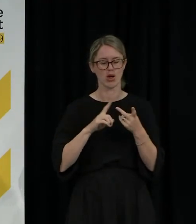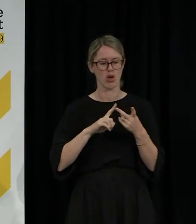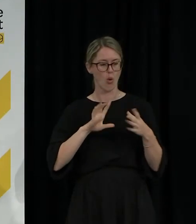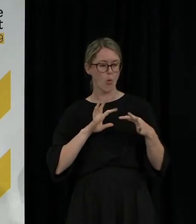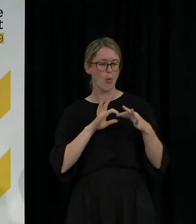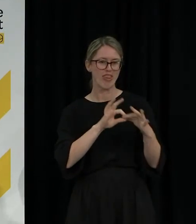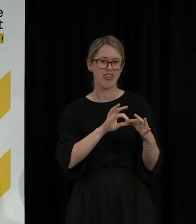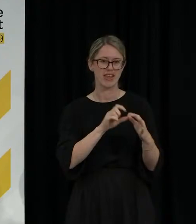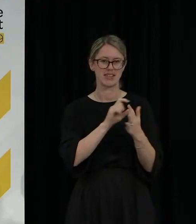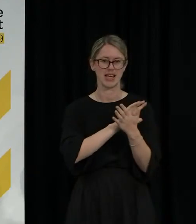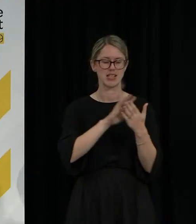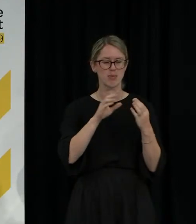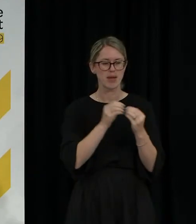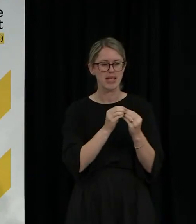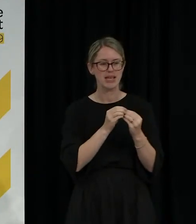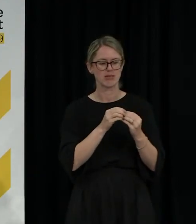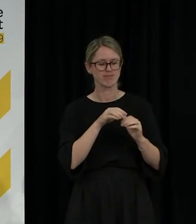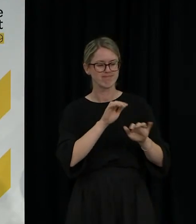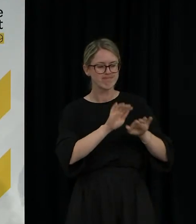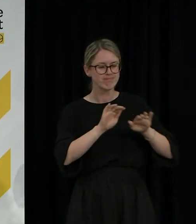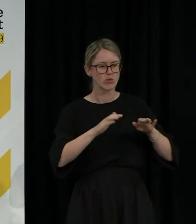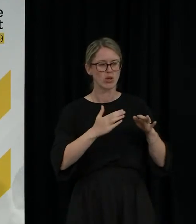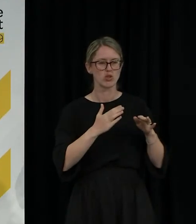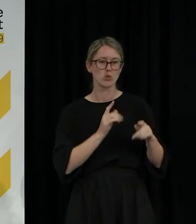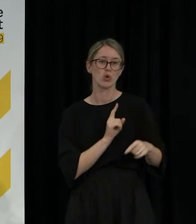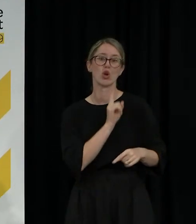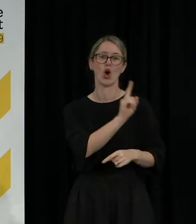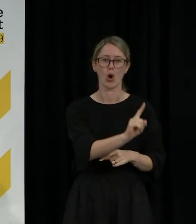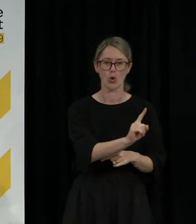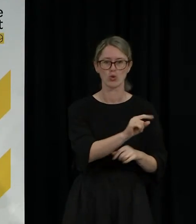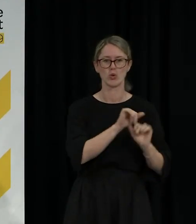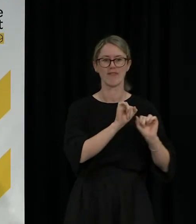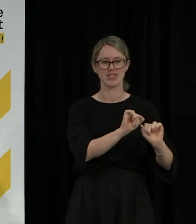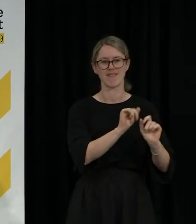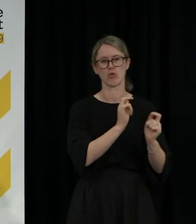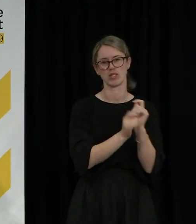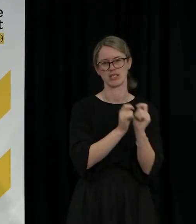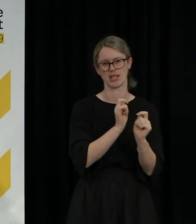District Health Board and with Regional Public Health to get out and do testing. It's